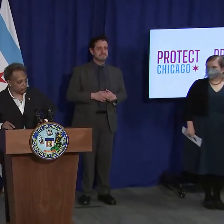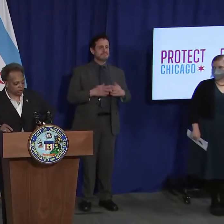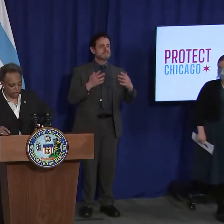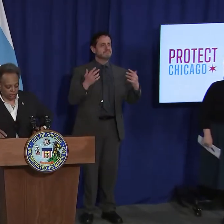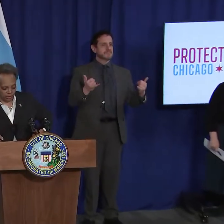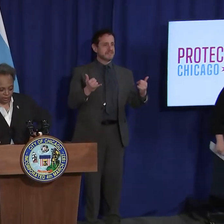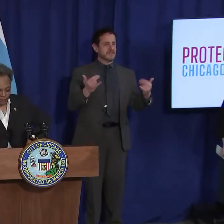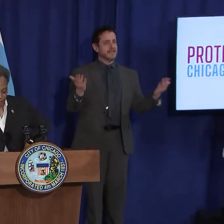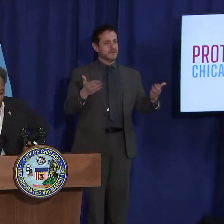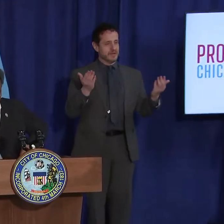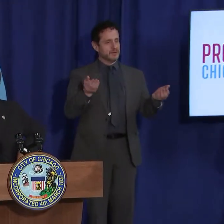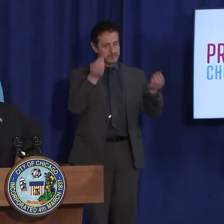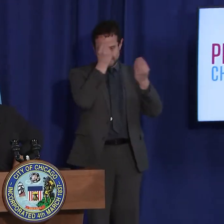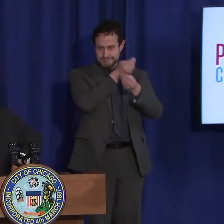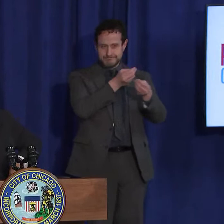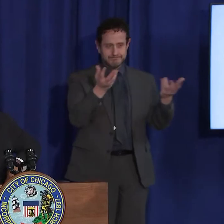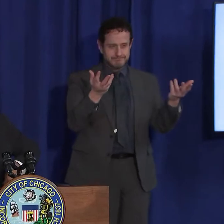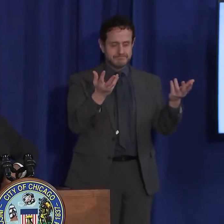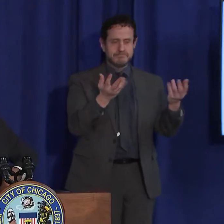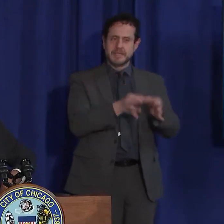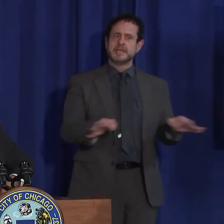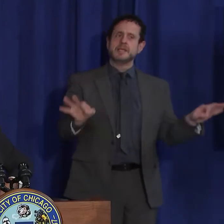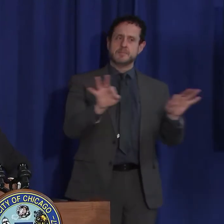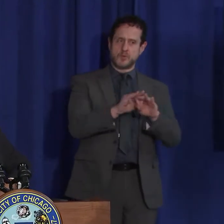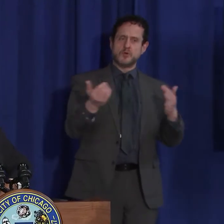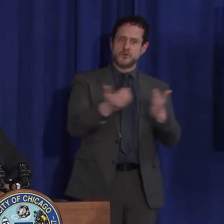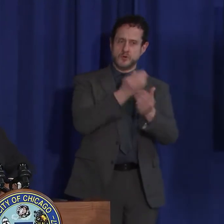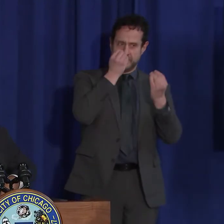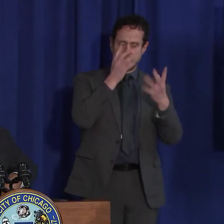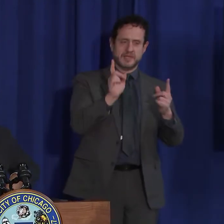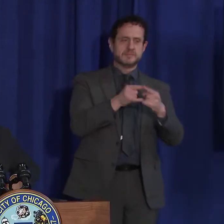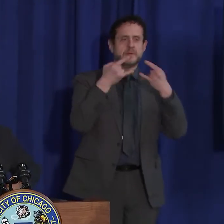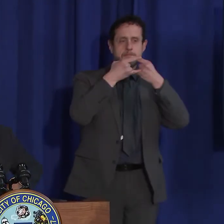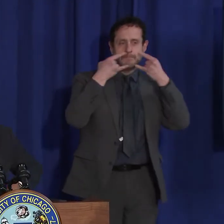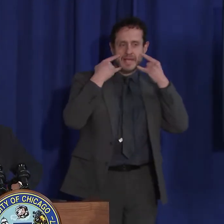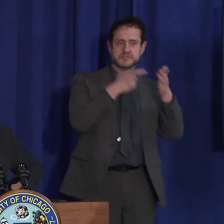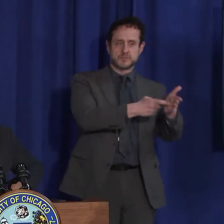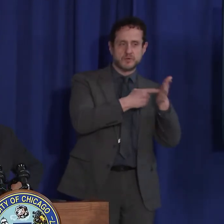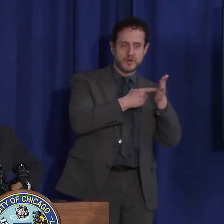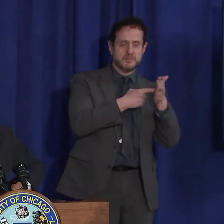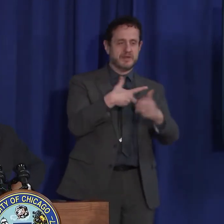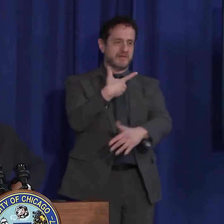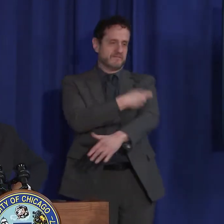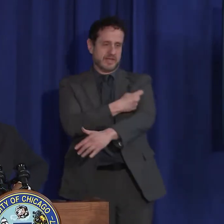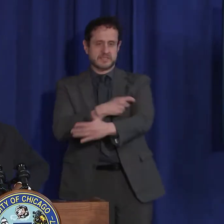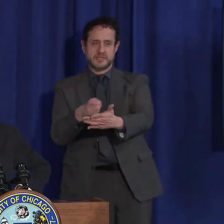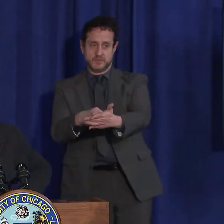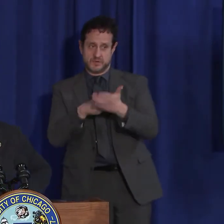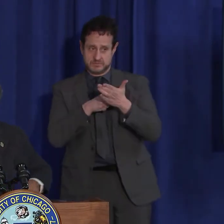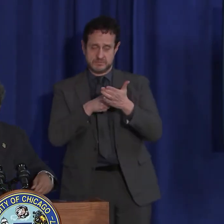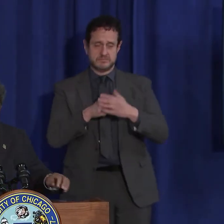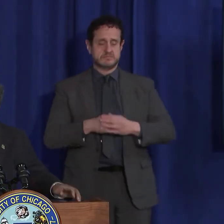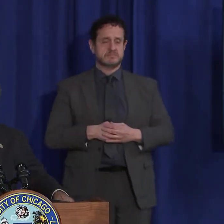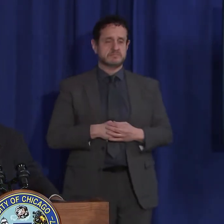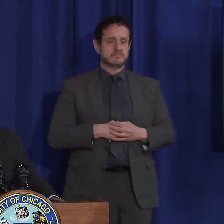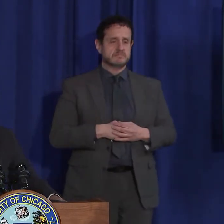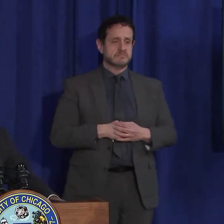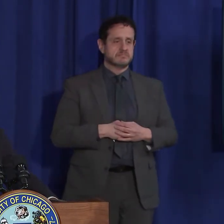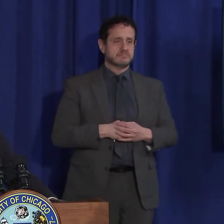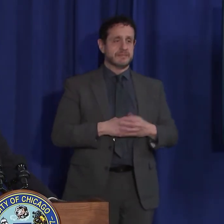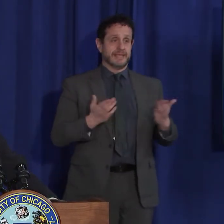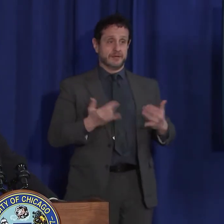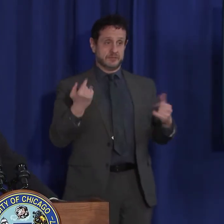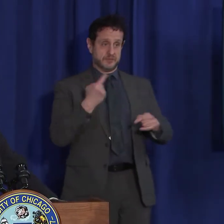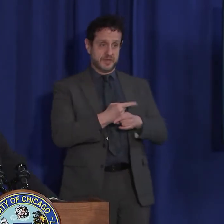Today we're here to share an important update on our city's mask and vaccine mandates. Excuse me. Joining me in